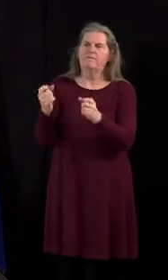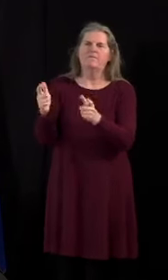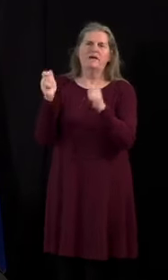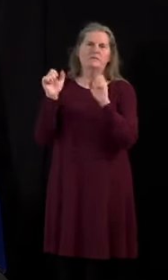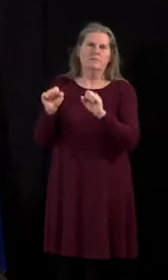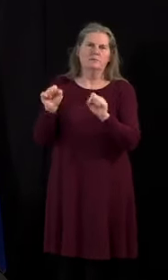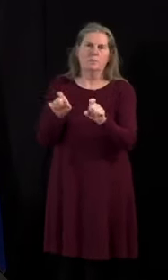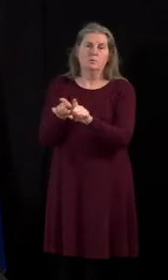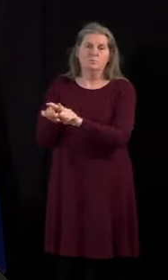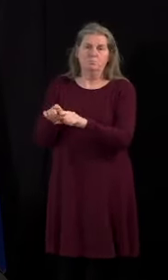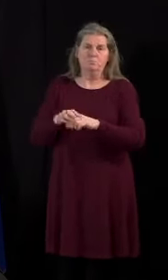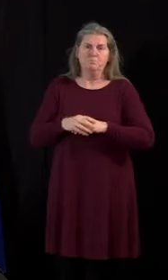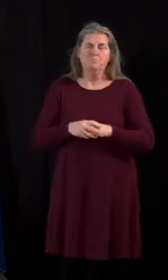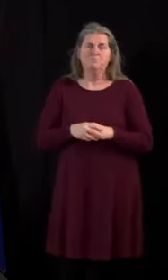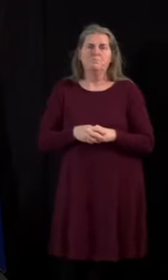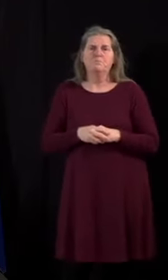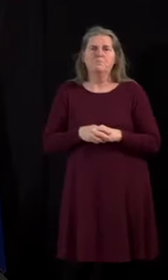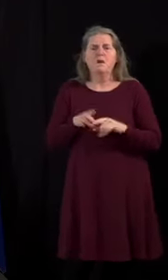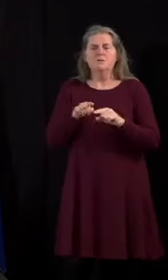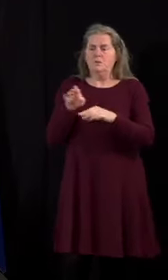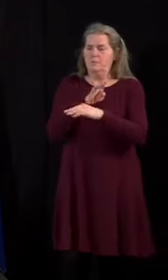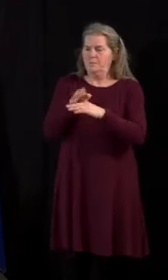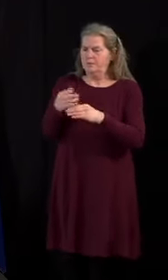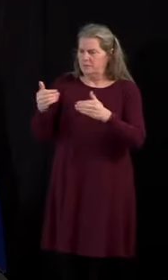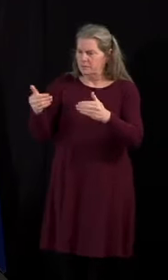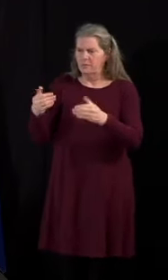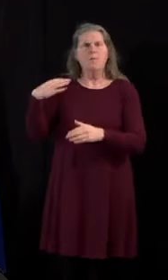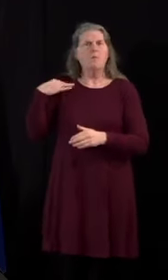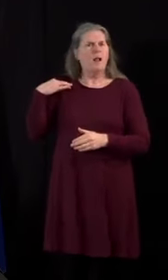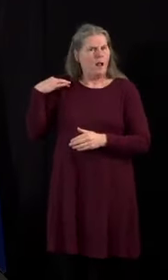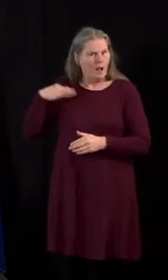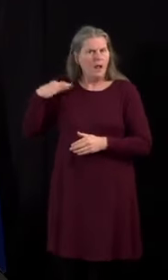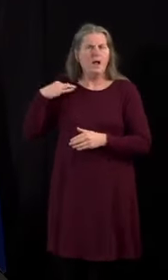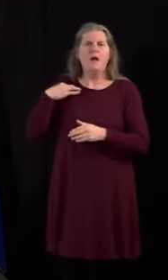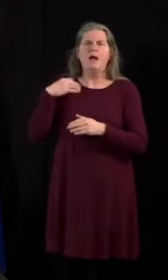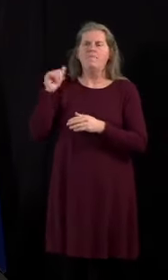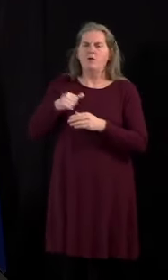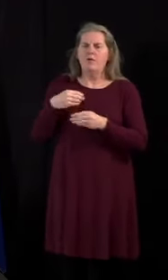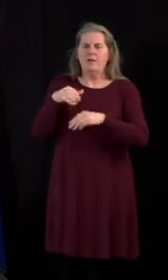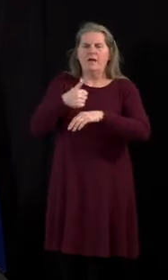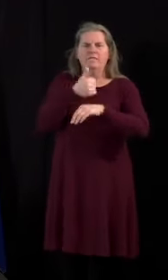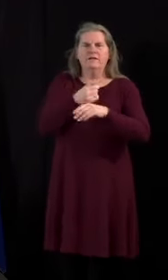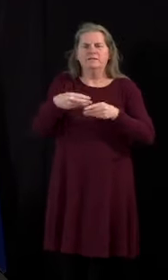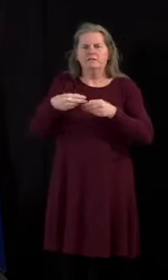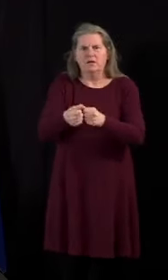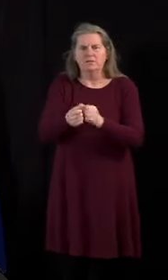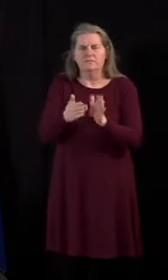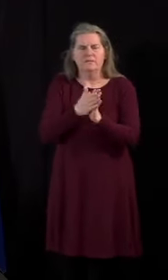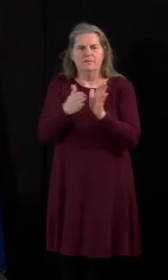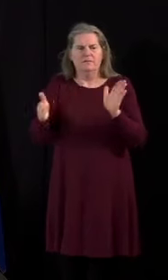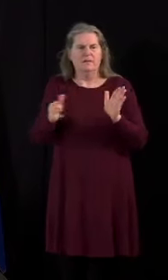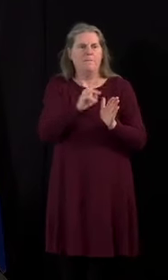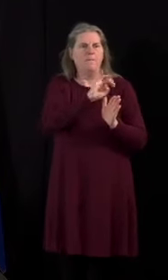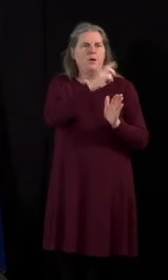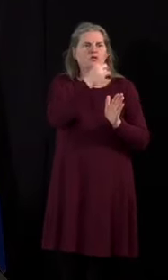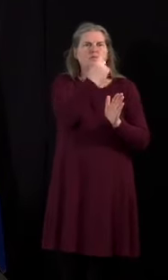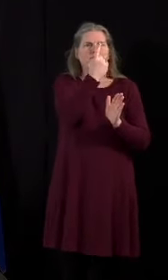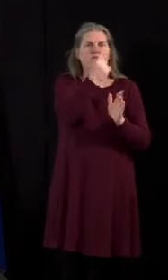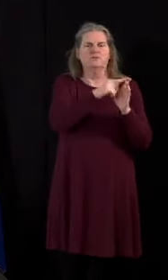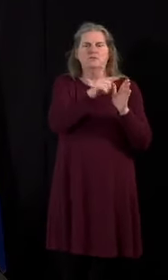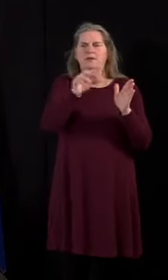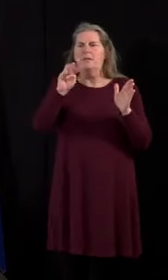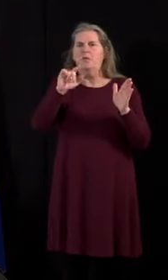possible. I encourage businesses to apply for support for their eligible fixed costs incurred between March 1st